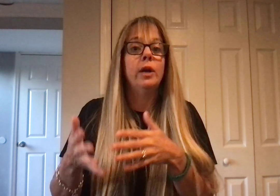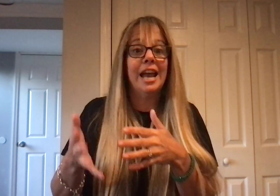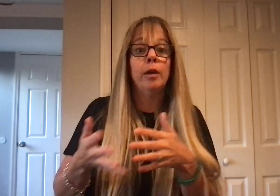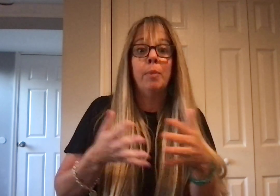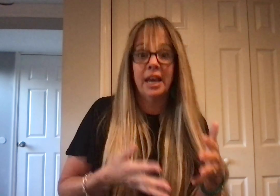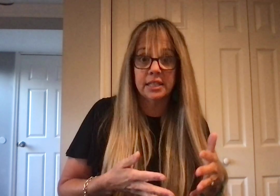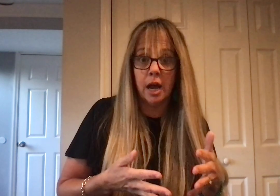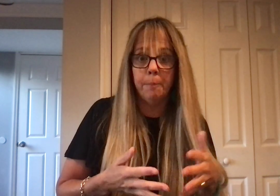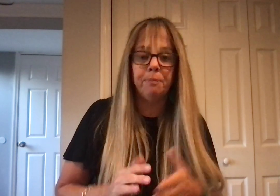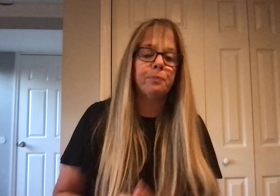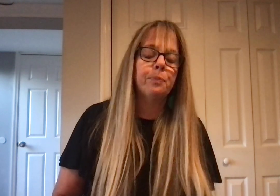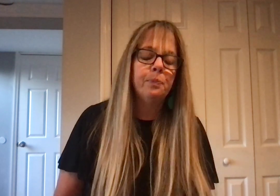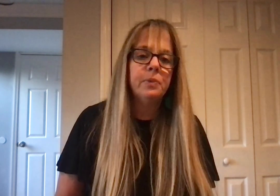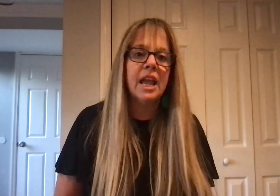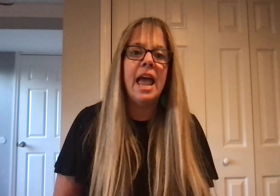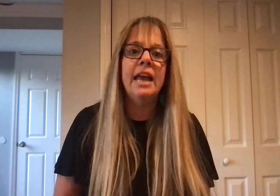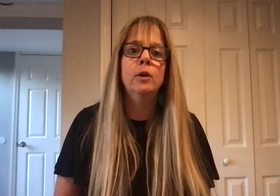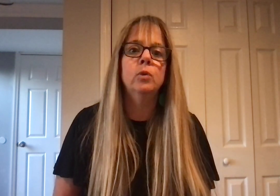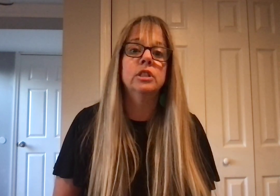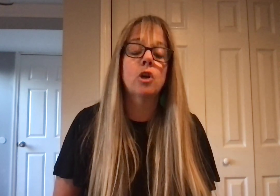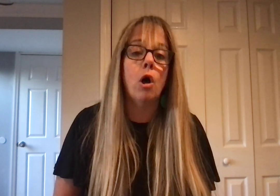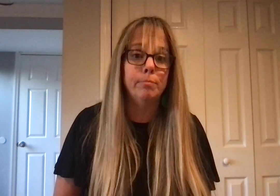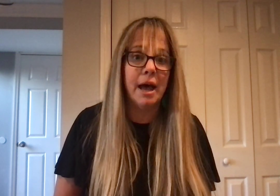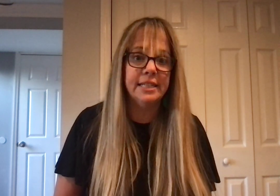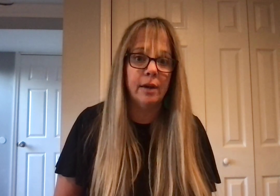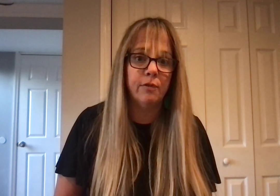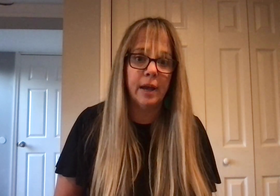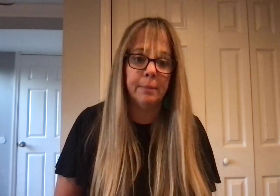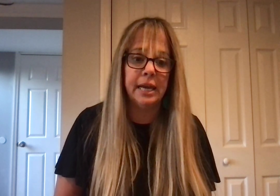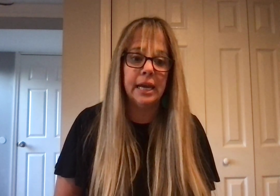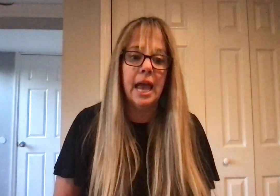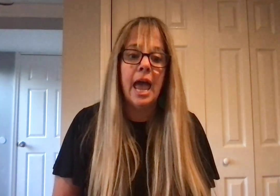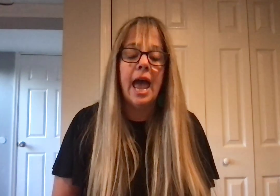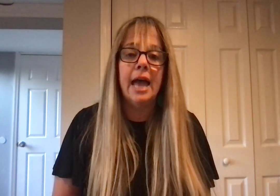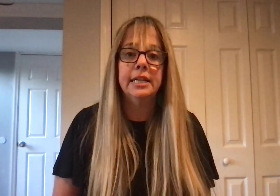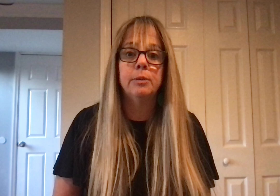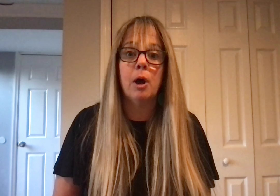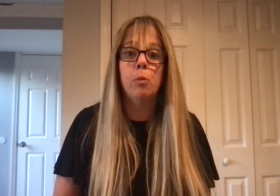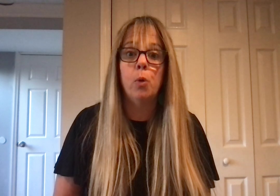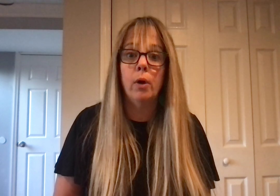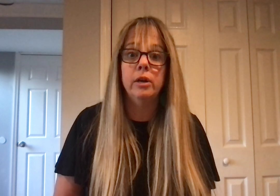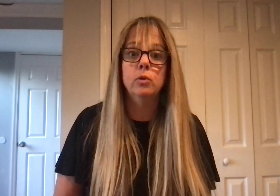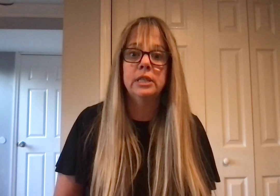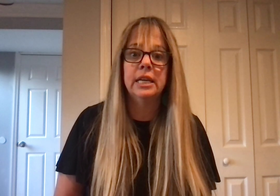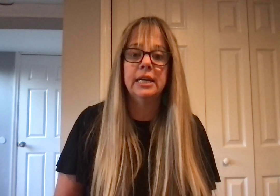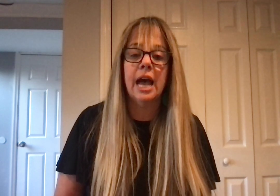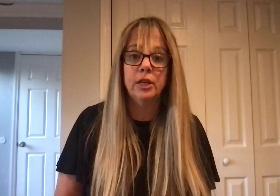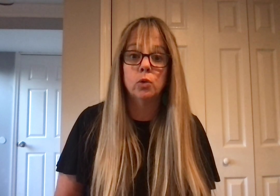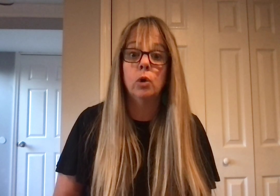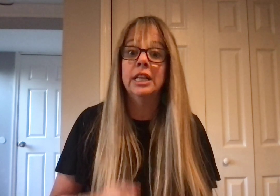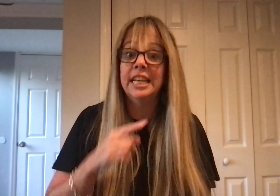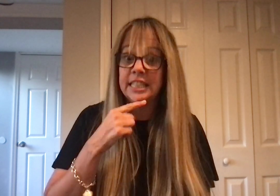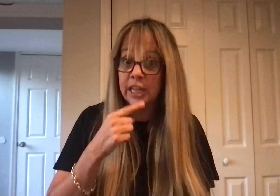getting picked up. And it was called My Deaf Family, and it's about a boy who's in high school. He's